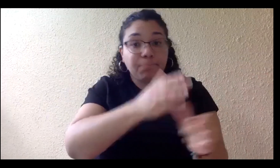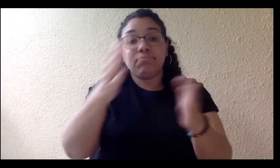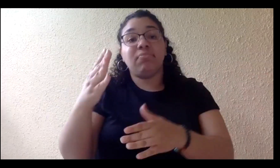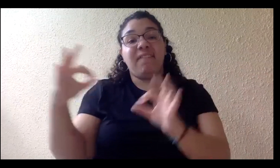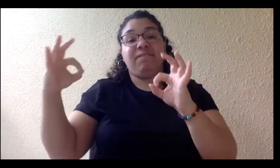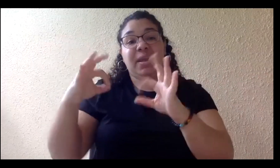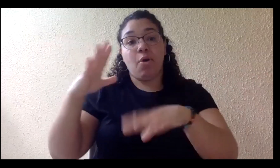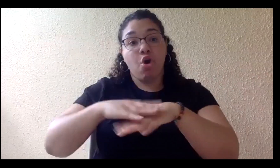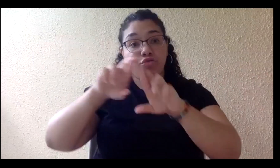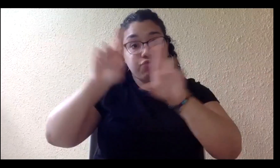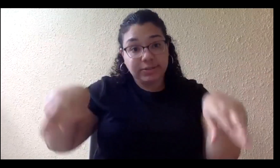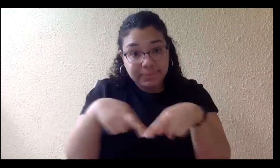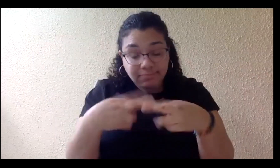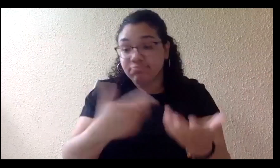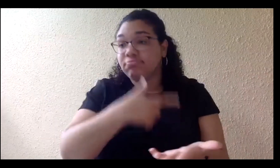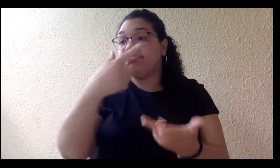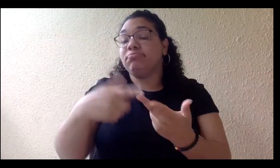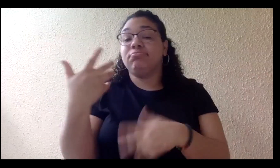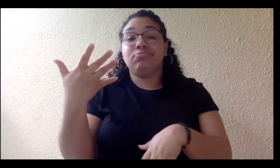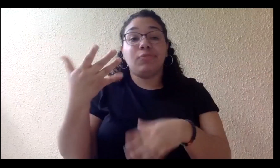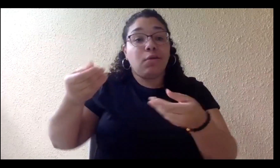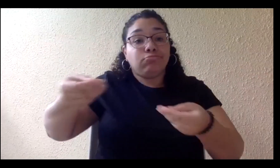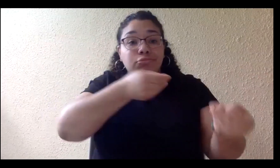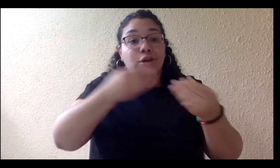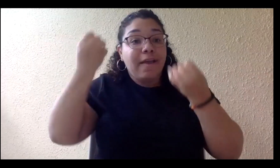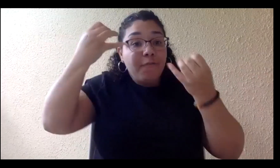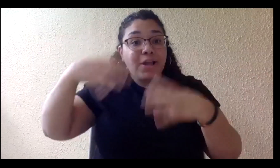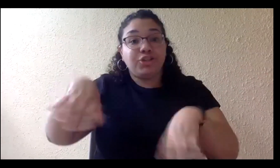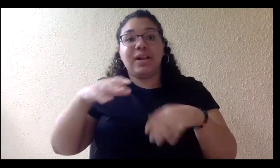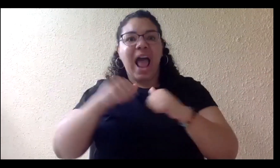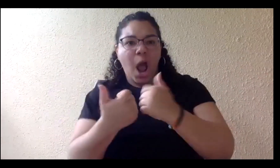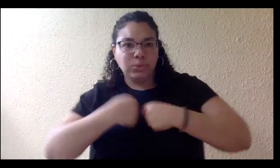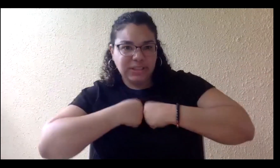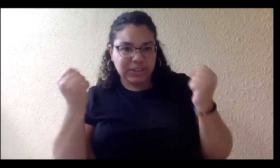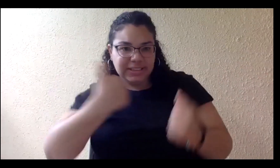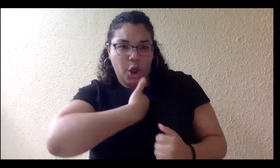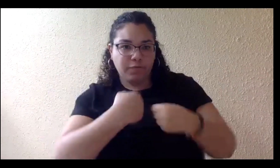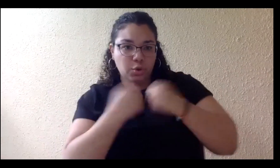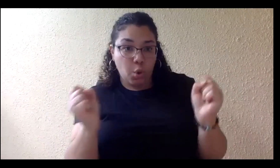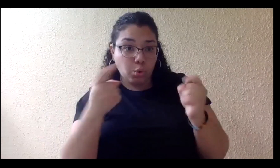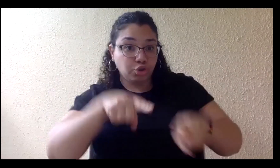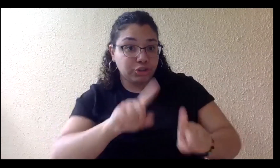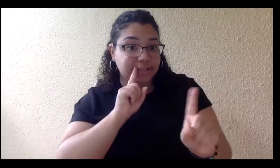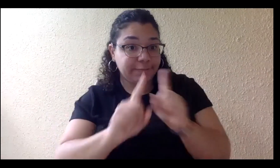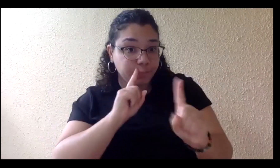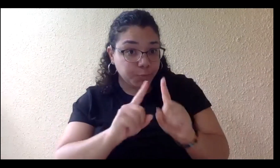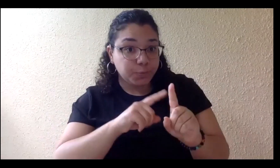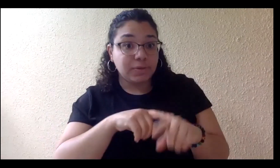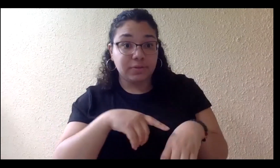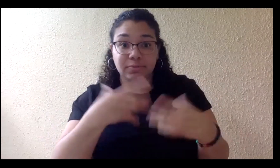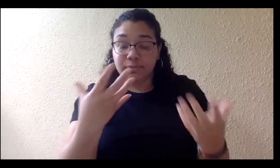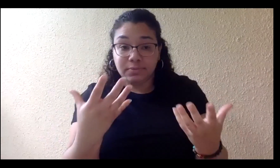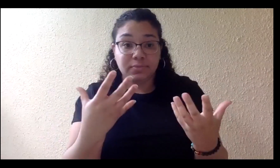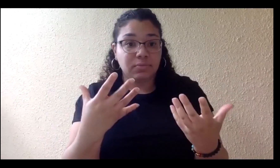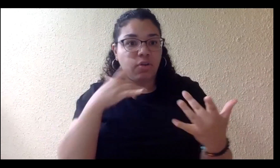And that page, we do post jobs. We give feedback on others' resumes. We share information about how